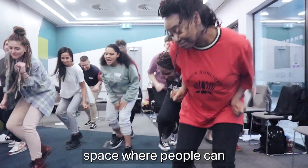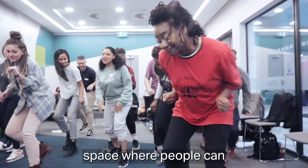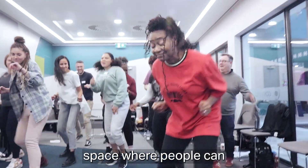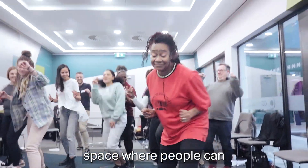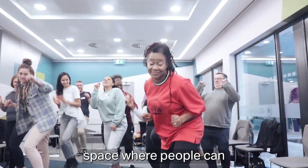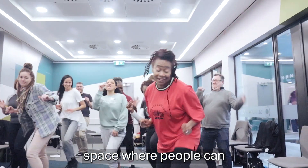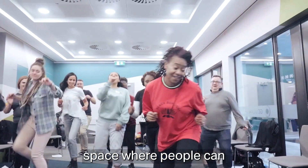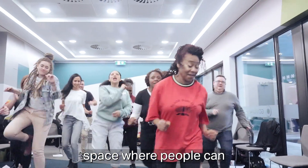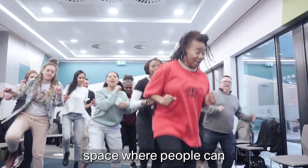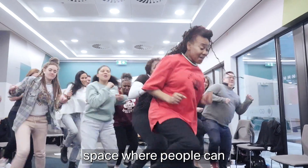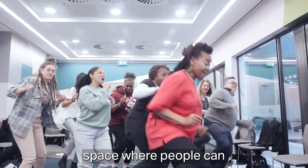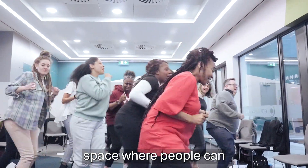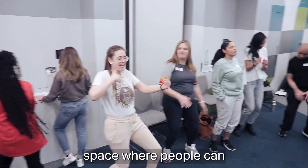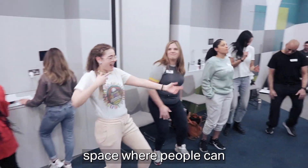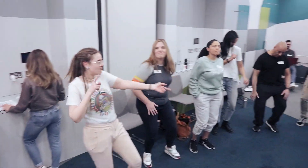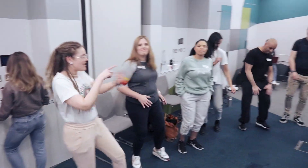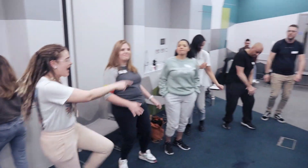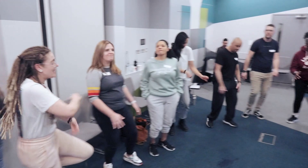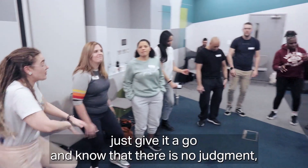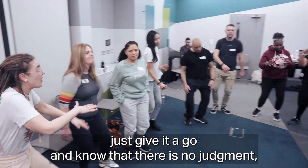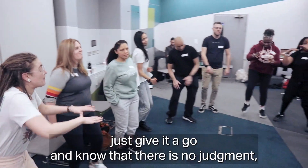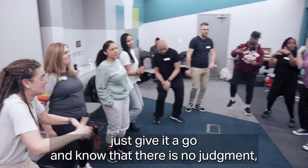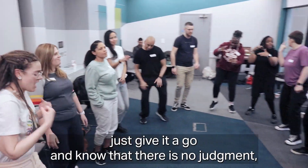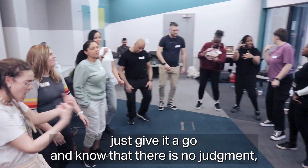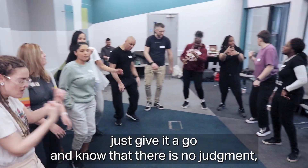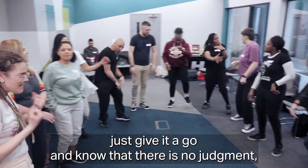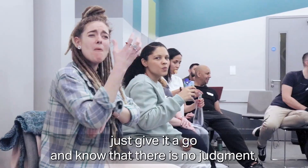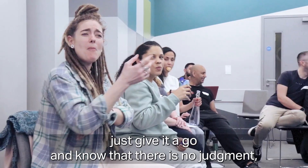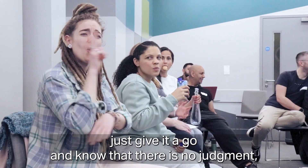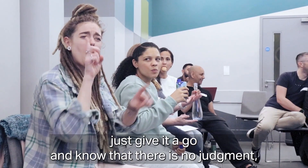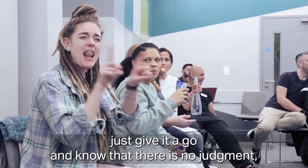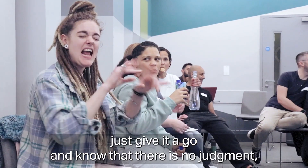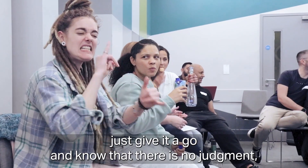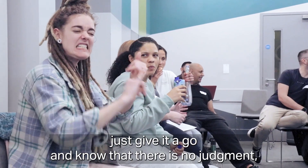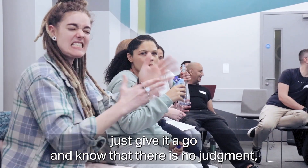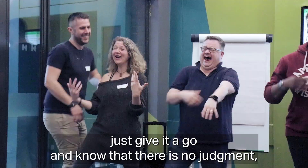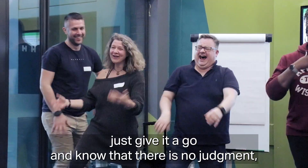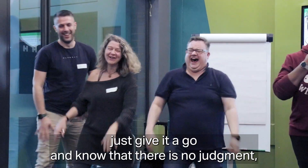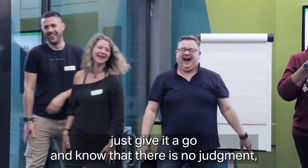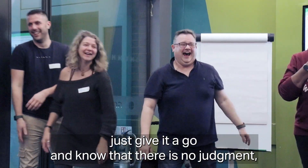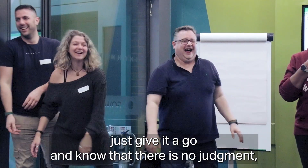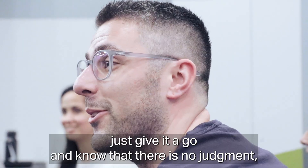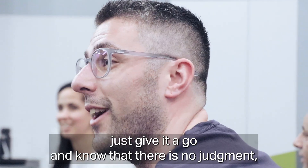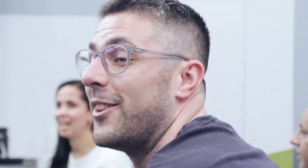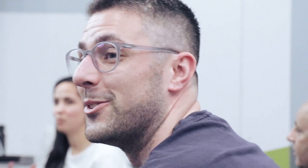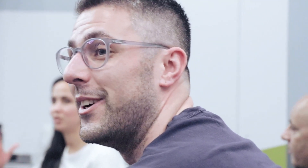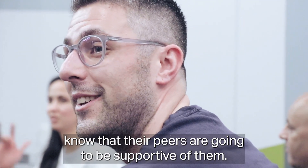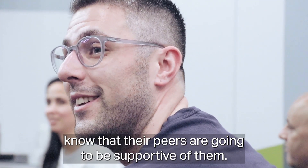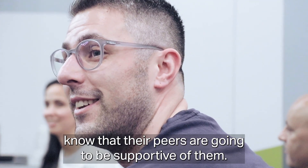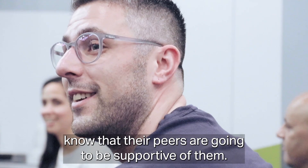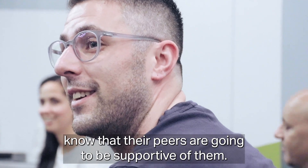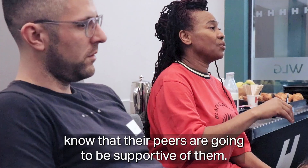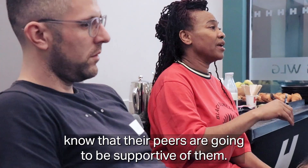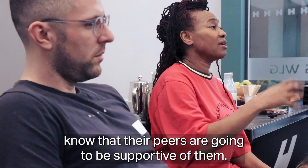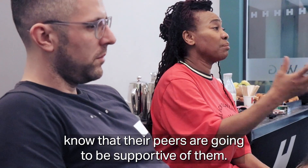space where people can just give it a go and know that there is no judgment,